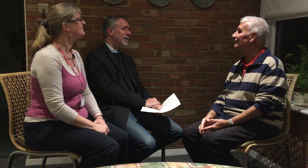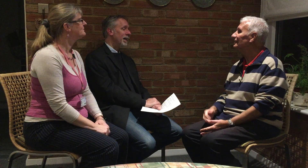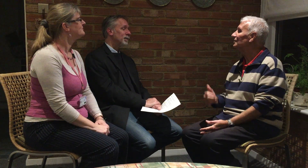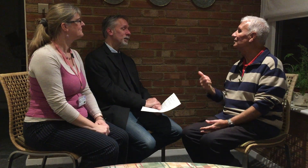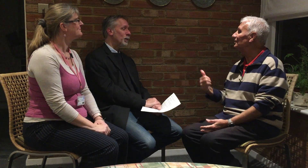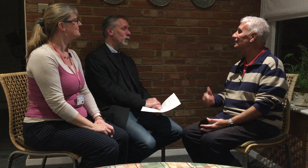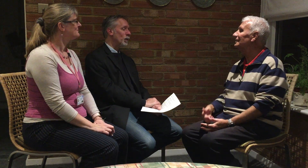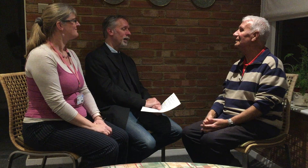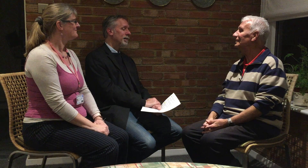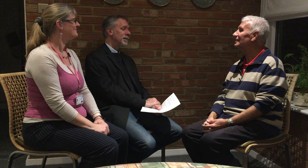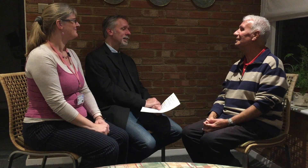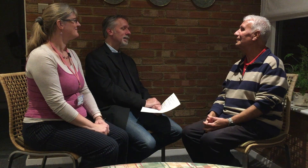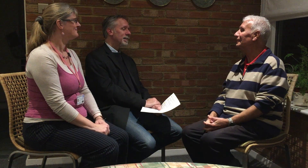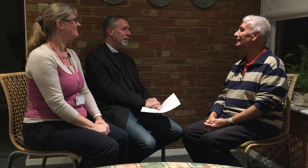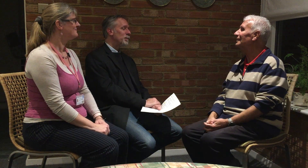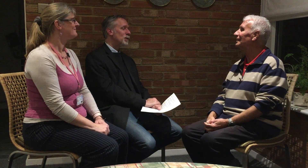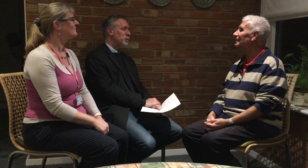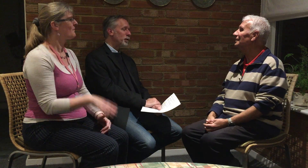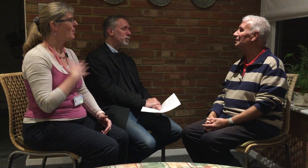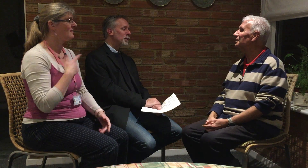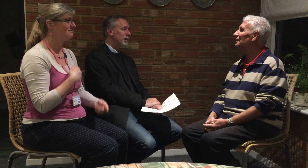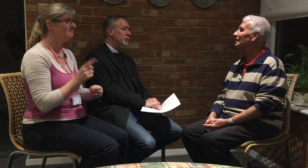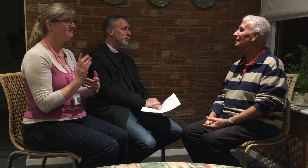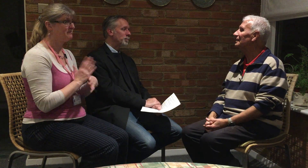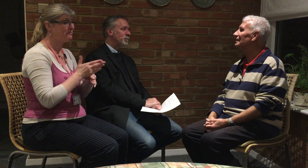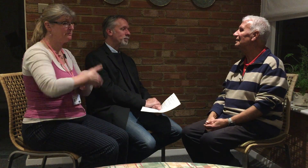Yeah, so that keeps us pretty busy.